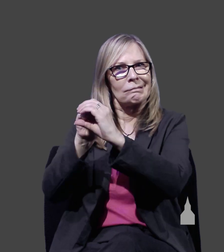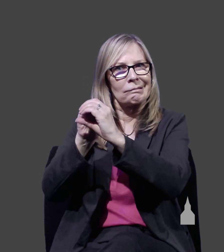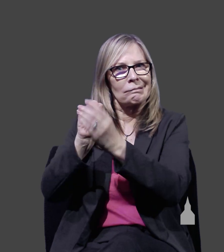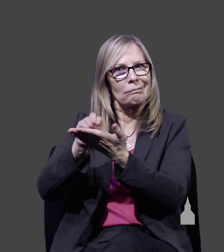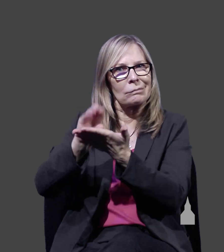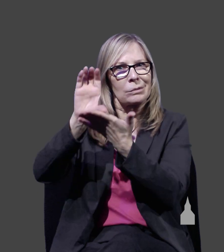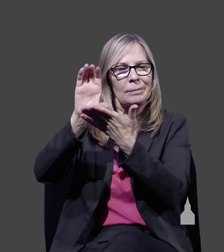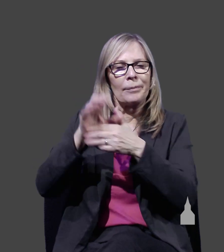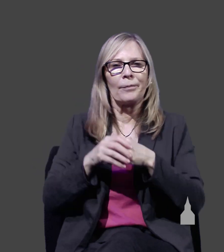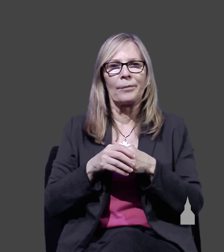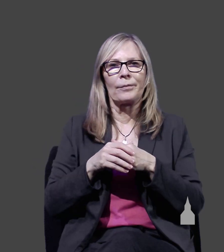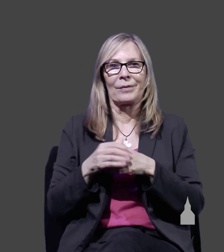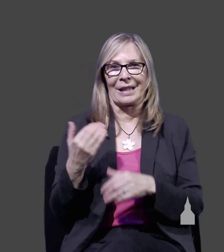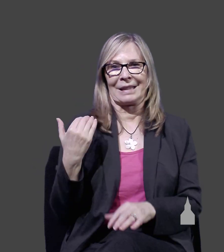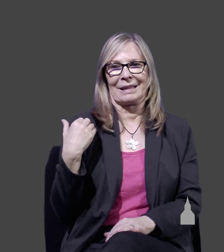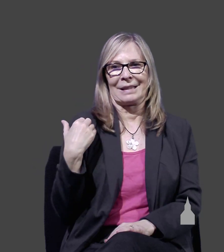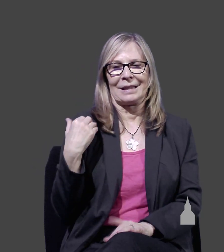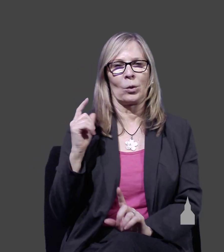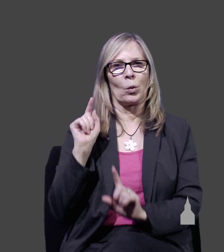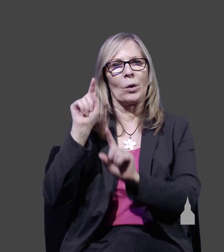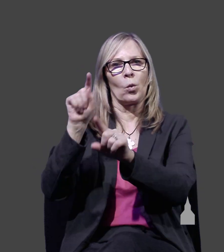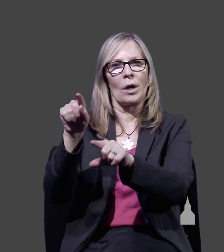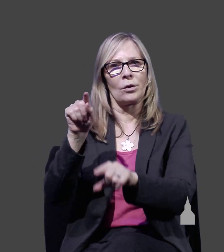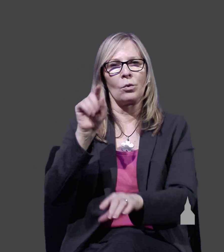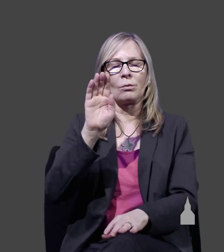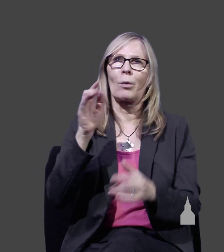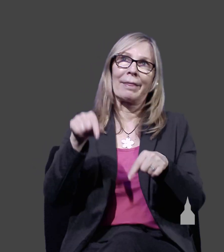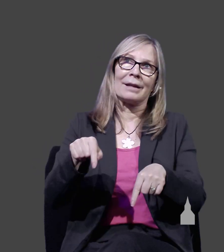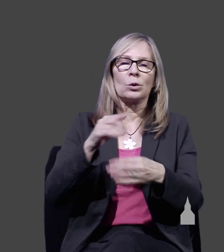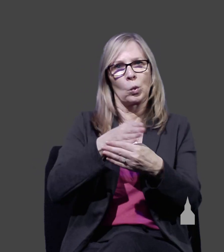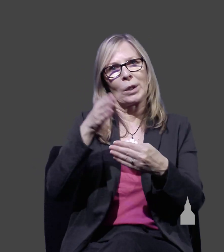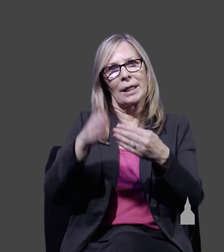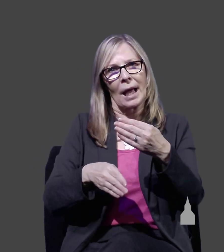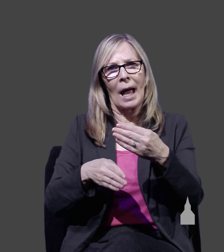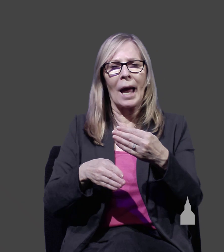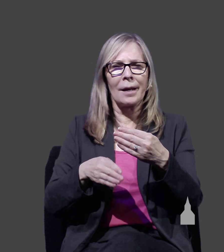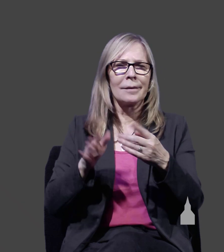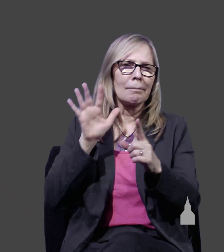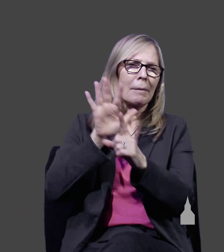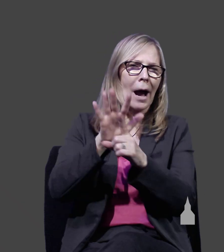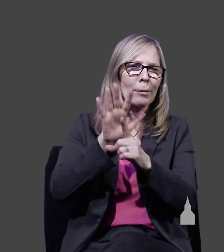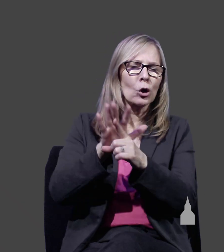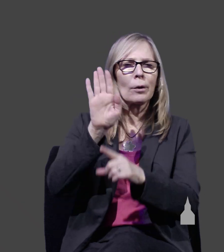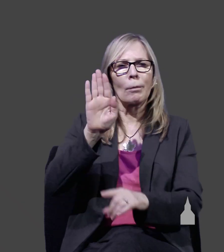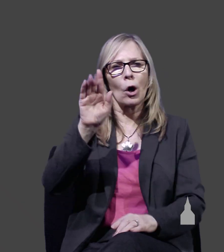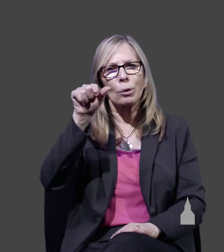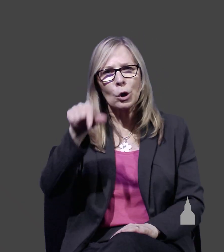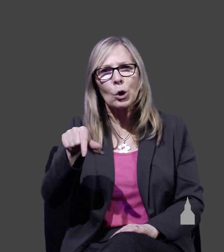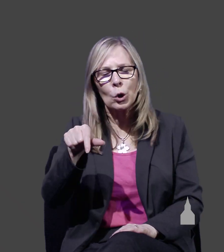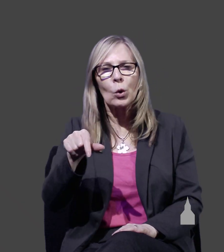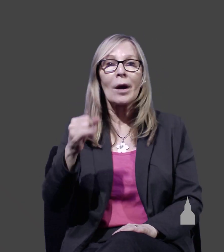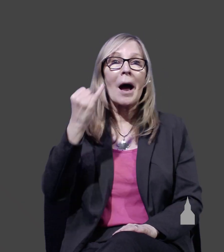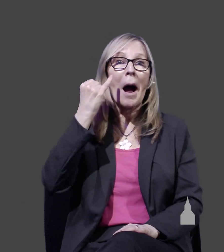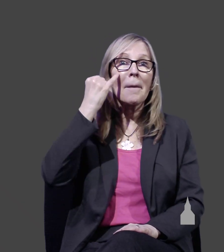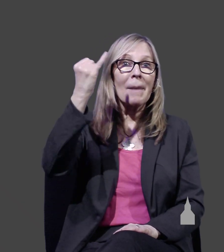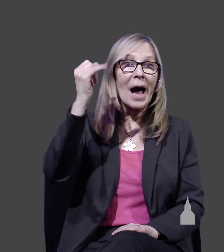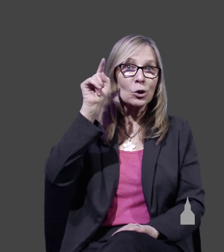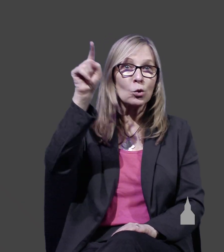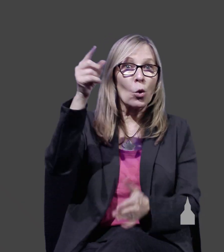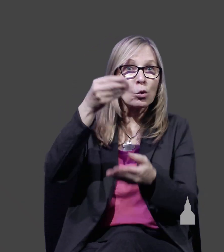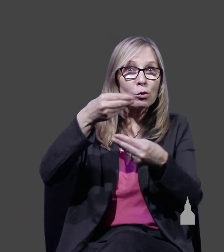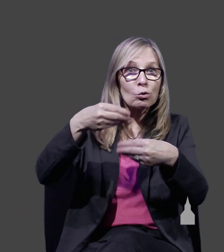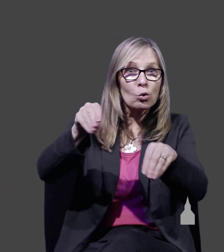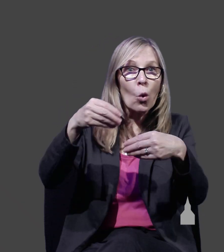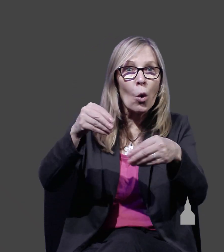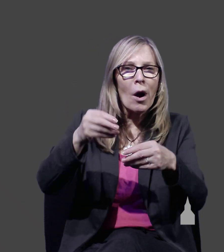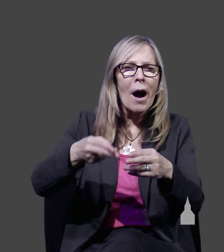We are at a big grilling and barbecue weekend, but imagine you're at the store and there's a high-quality prime steak,